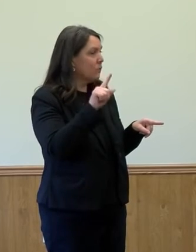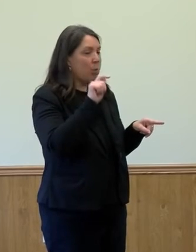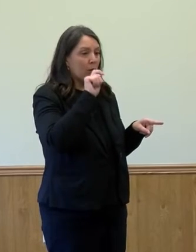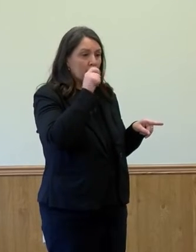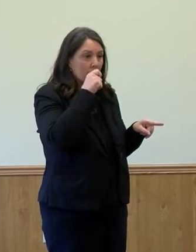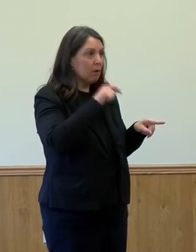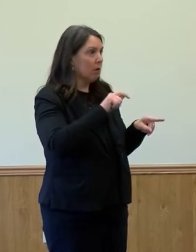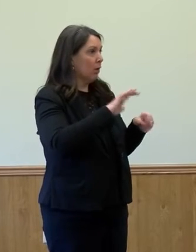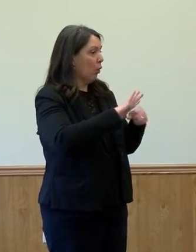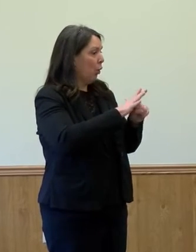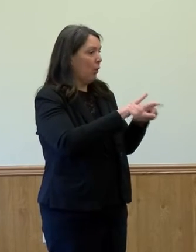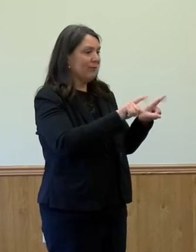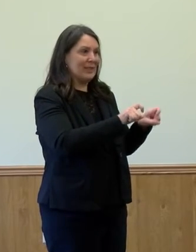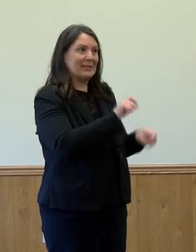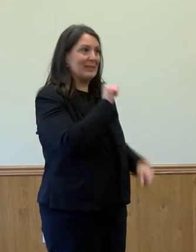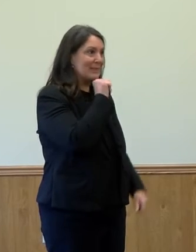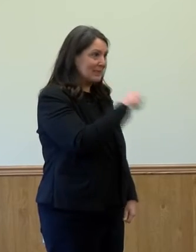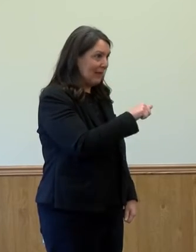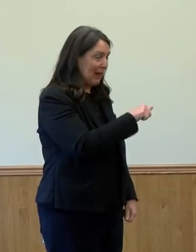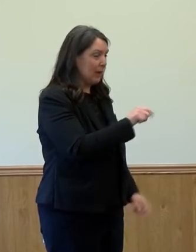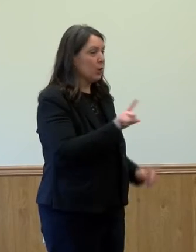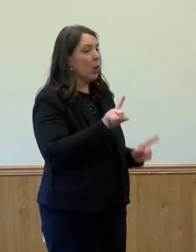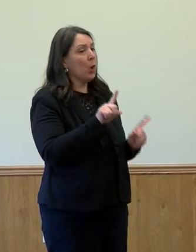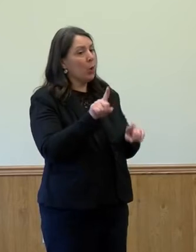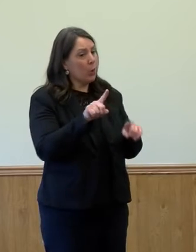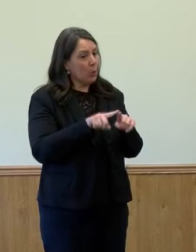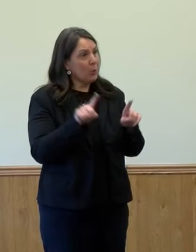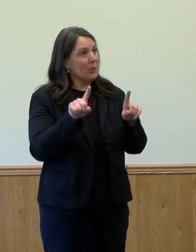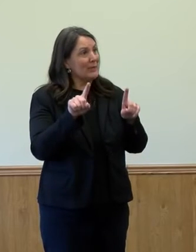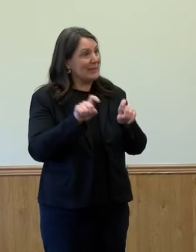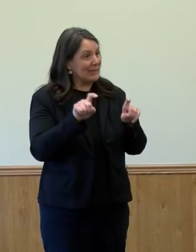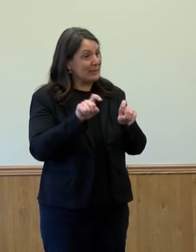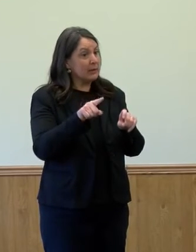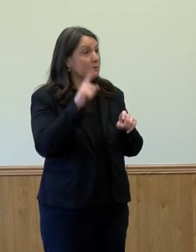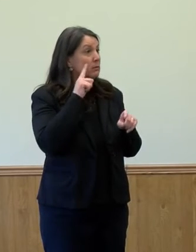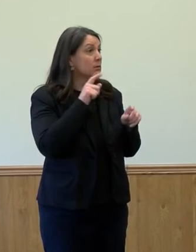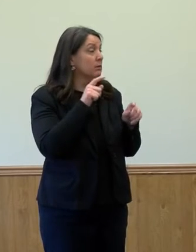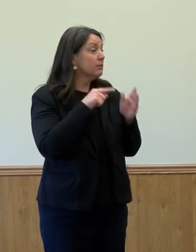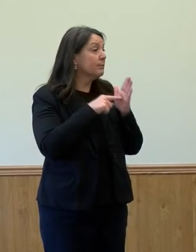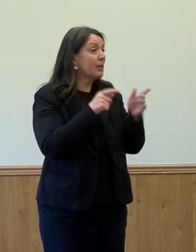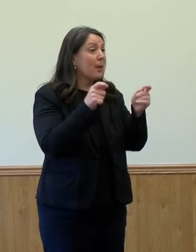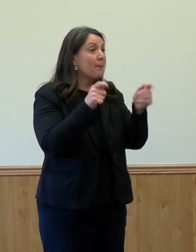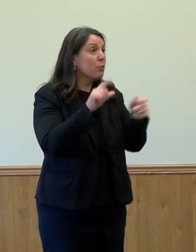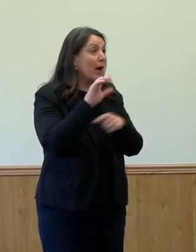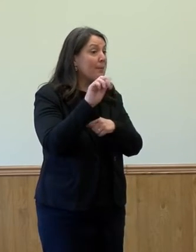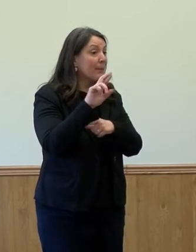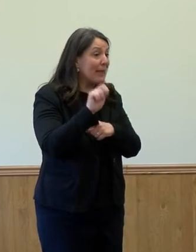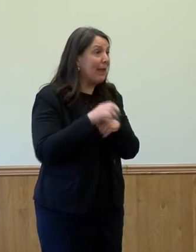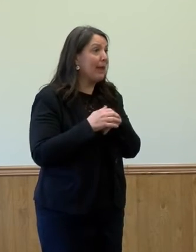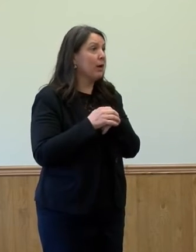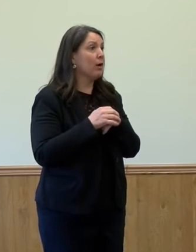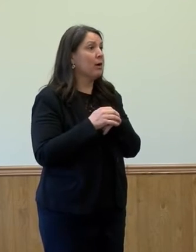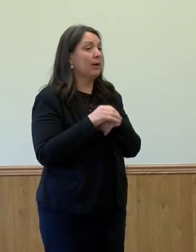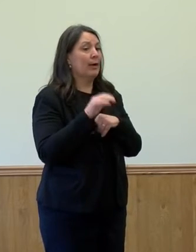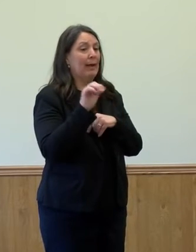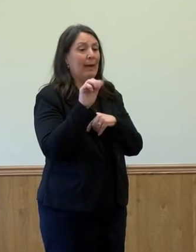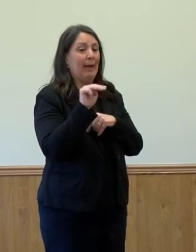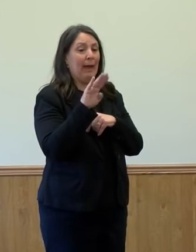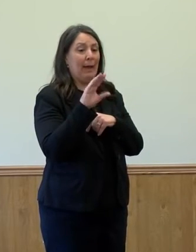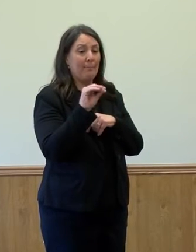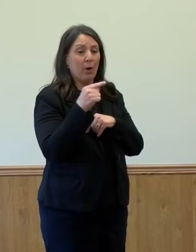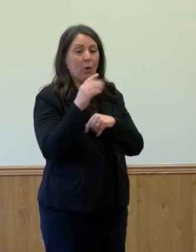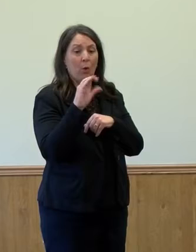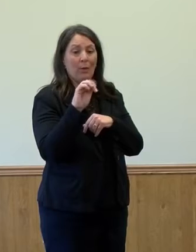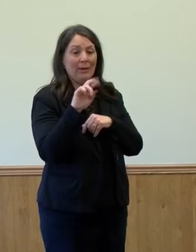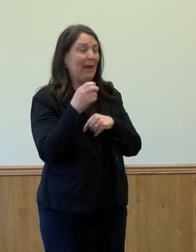for COVID testing, but rather go to one of our prompt cares, ambulatory cares, or retail pharmacies, as